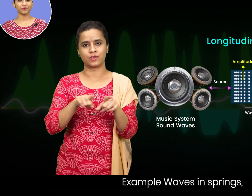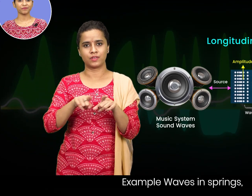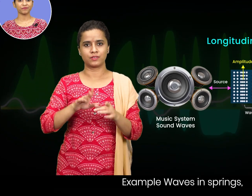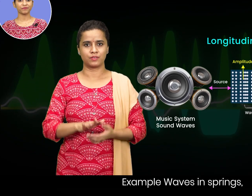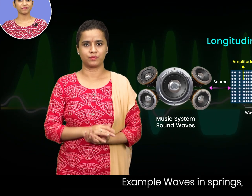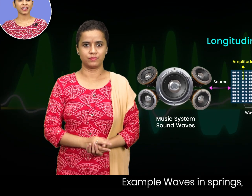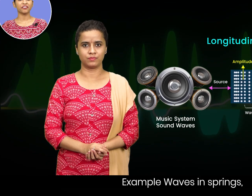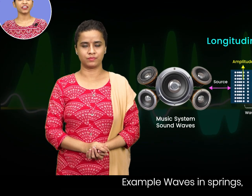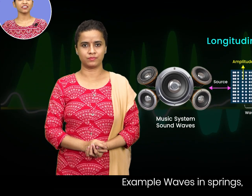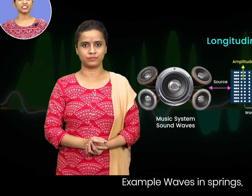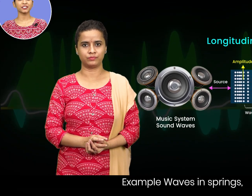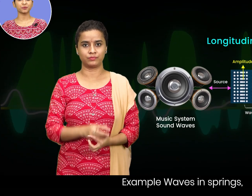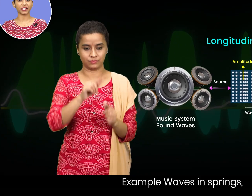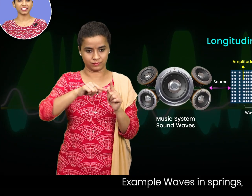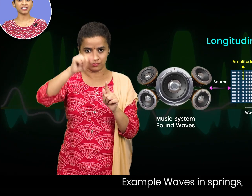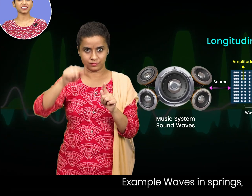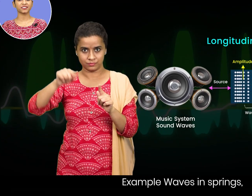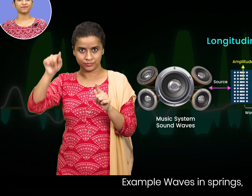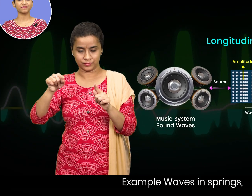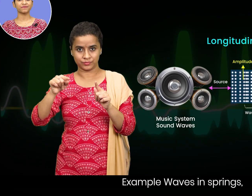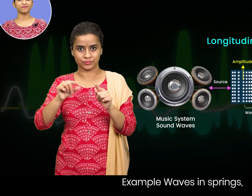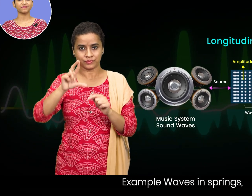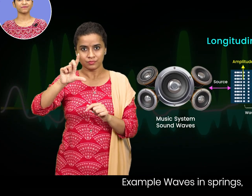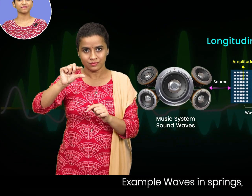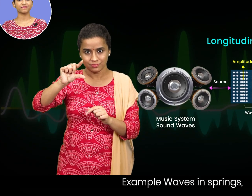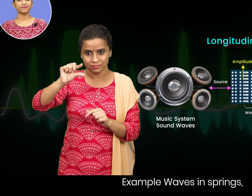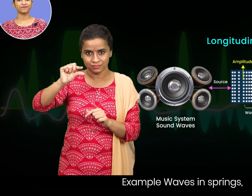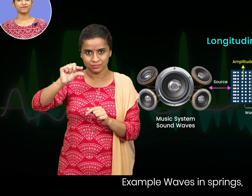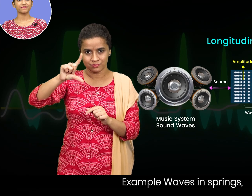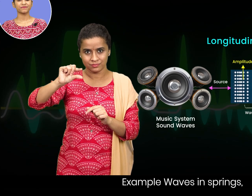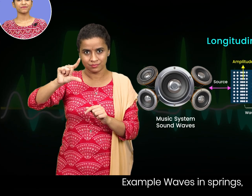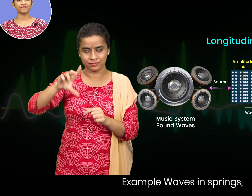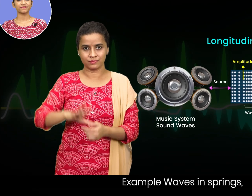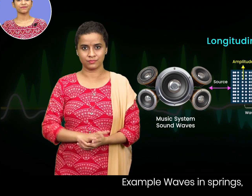Example: waves in springs,